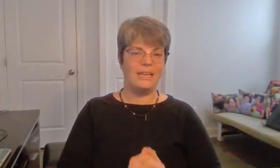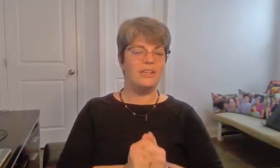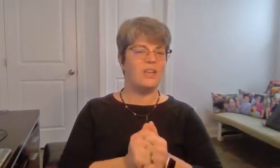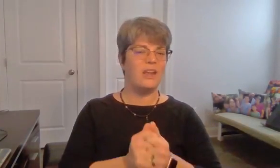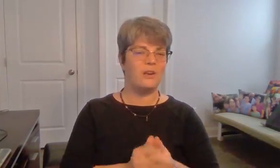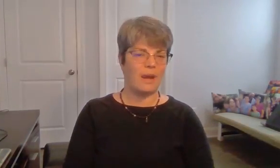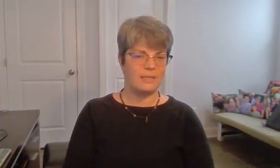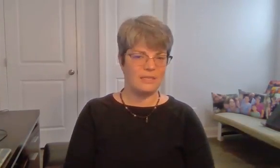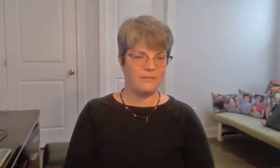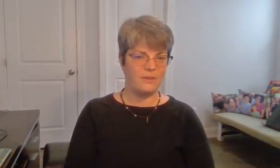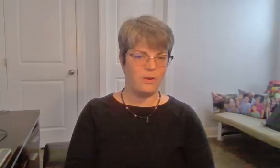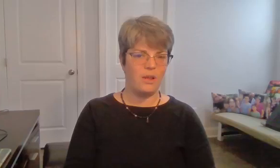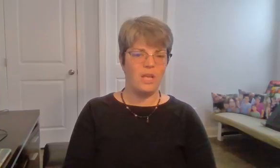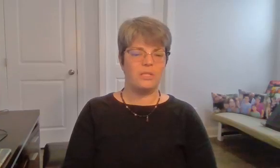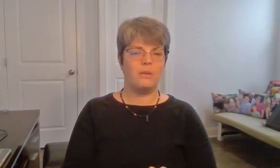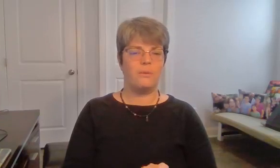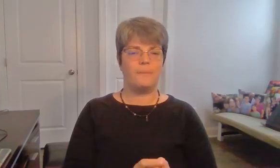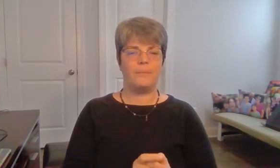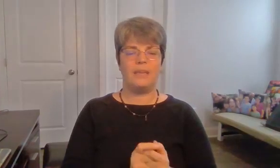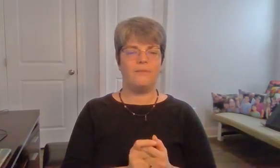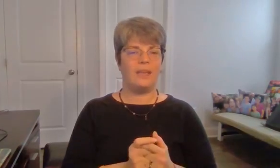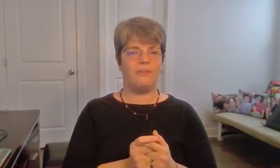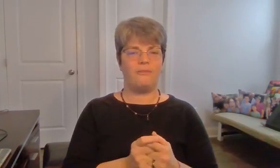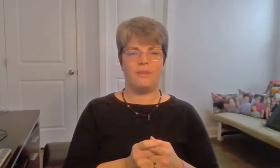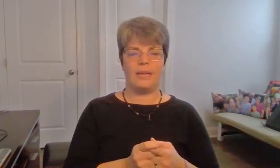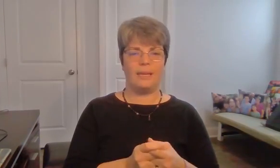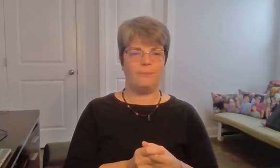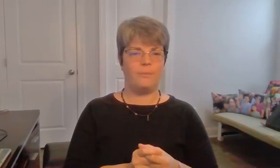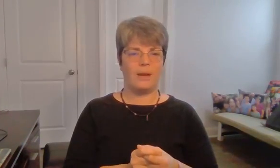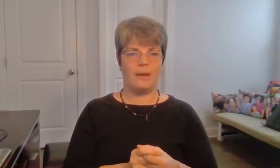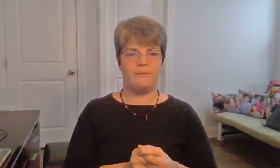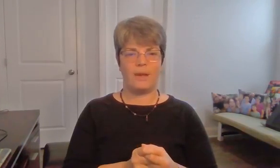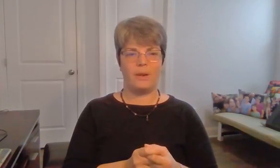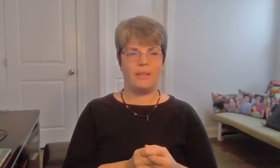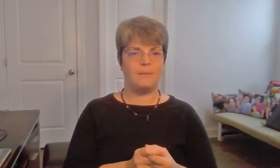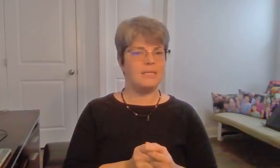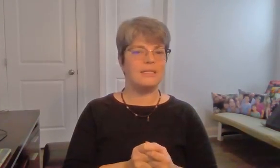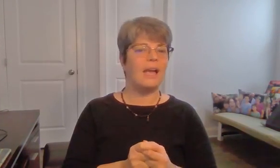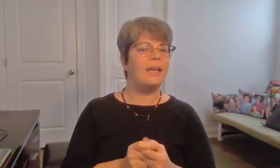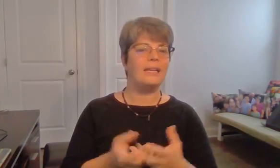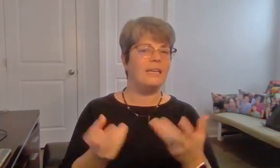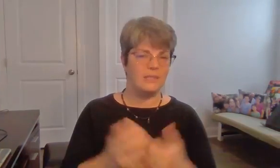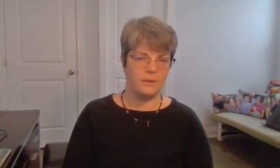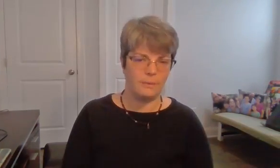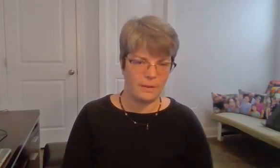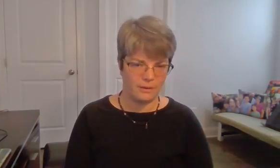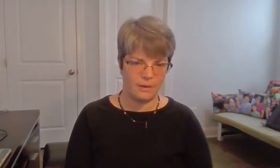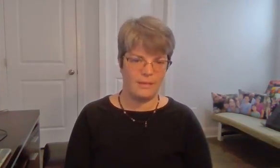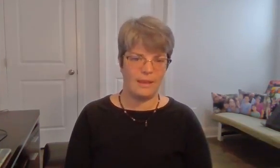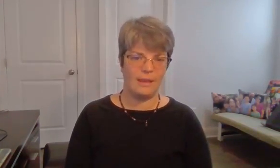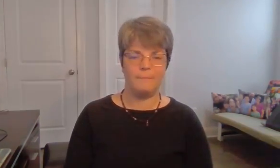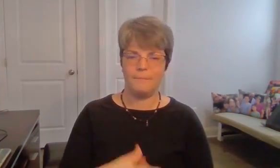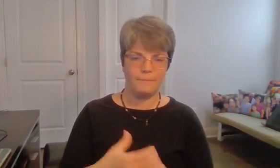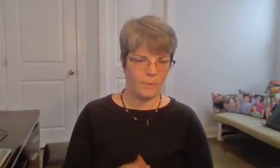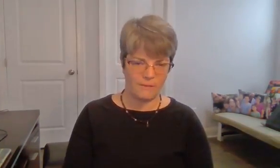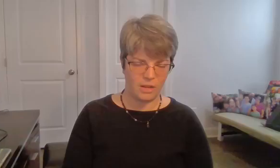to end on a positive note. So even if I wanted them to sign eat or whatever, and they were having a hard